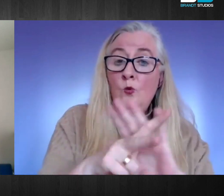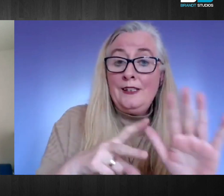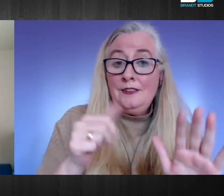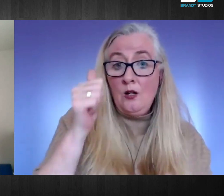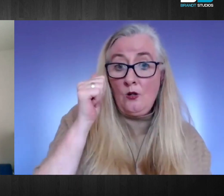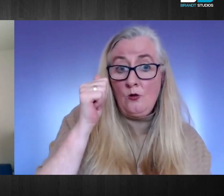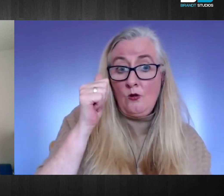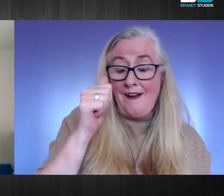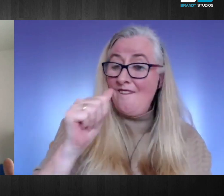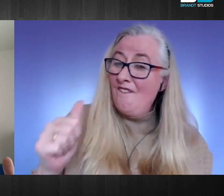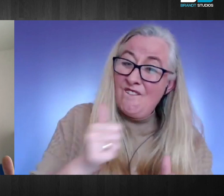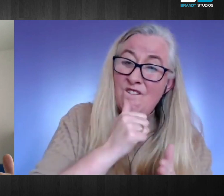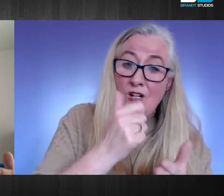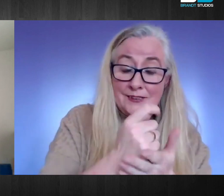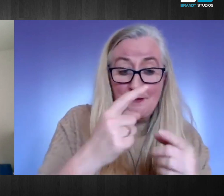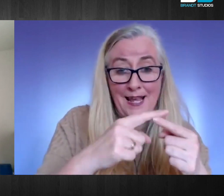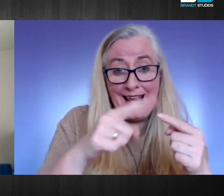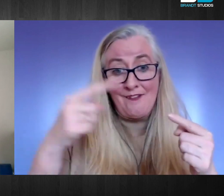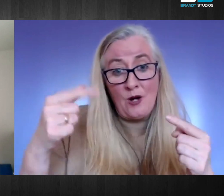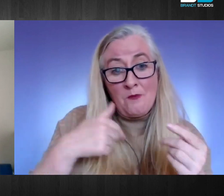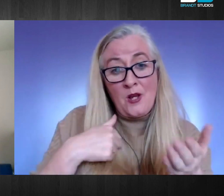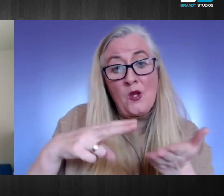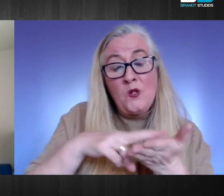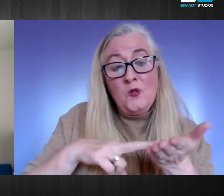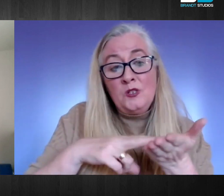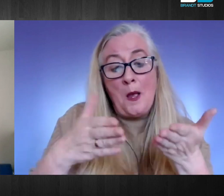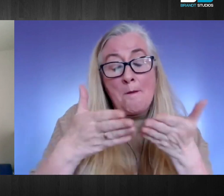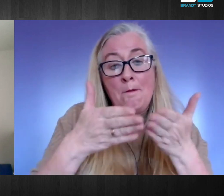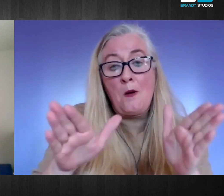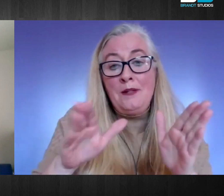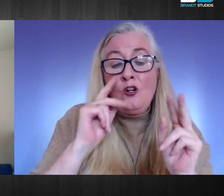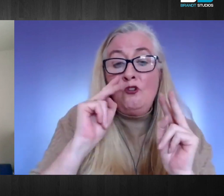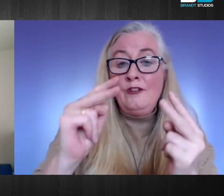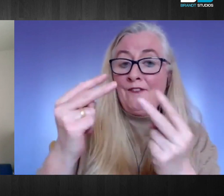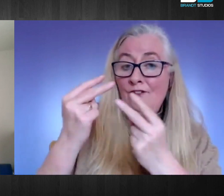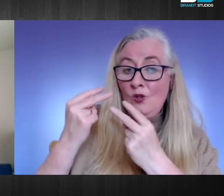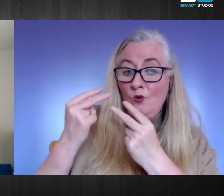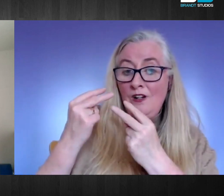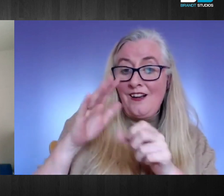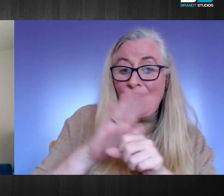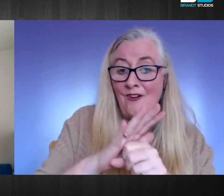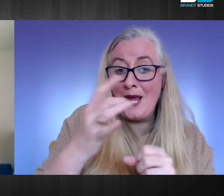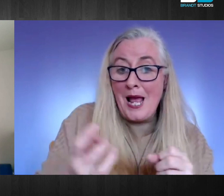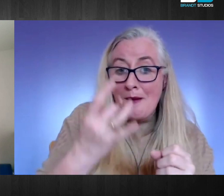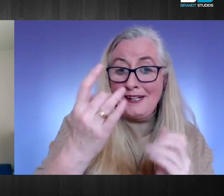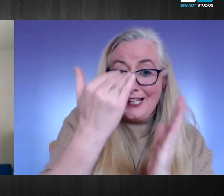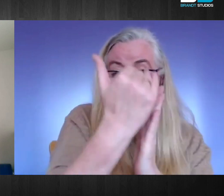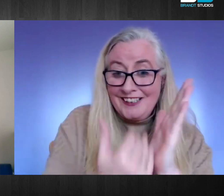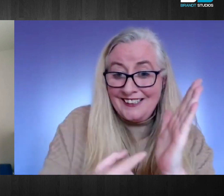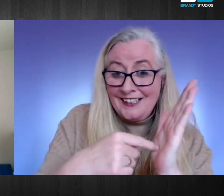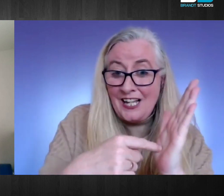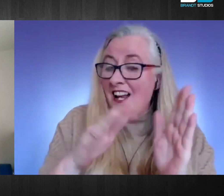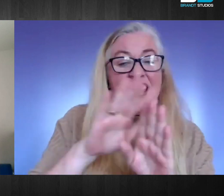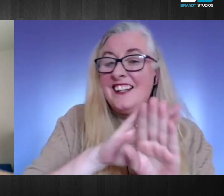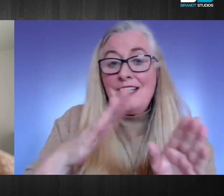ever, we have used public reviews for applications, not just as feedback to the